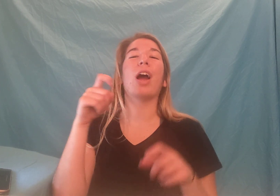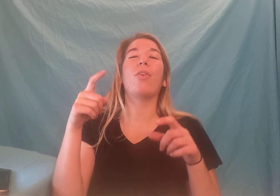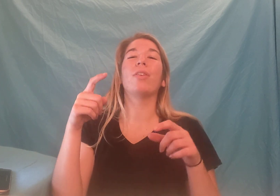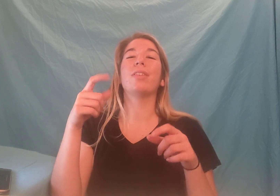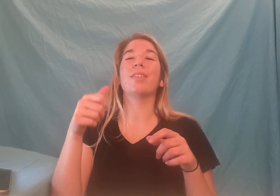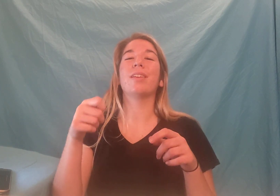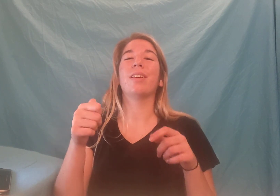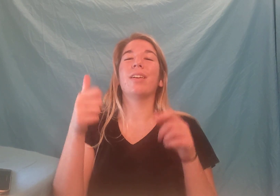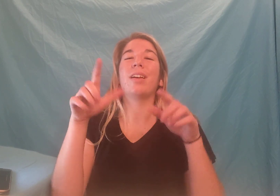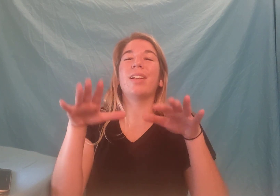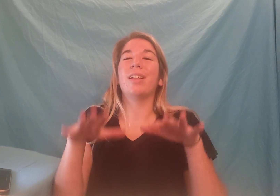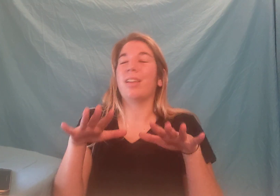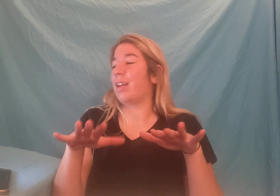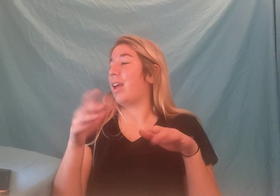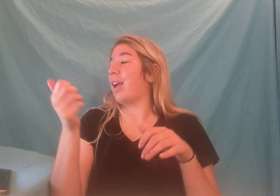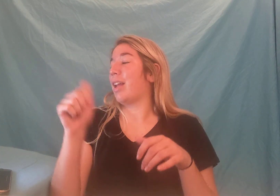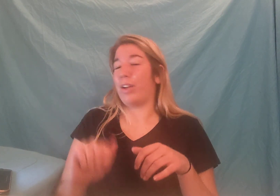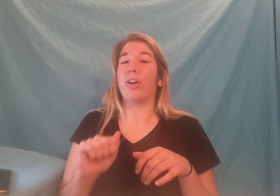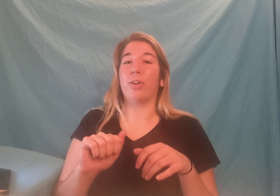drought can occur.